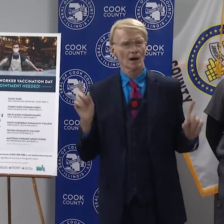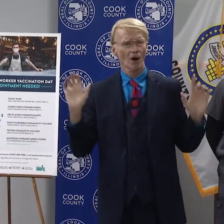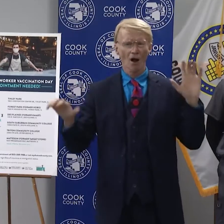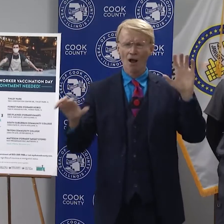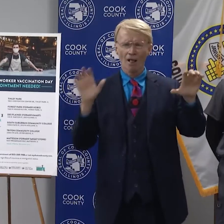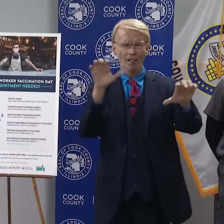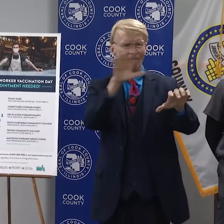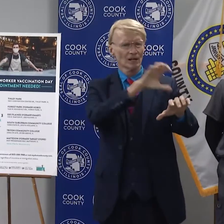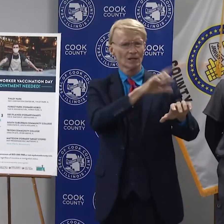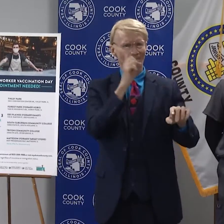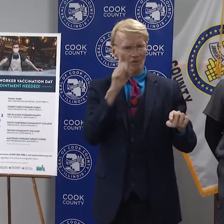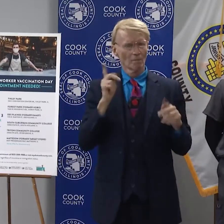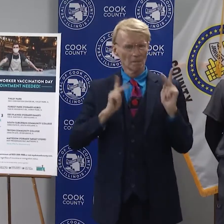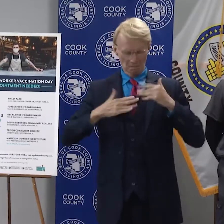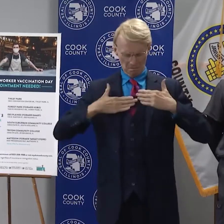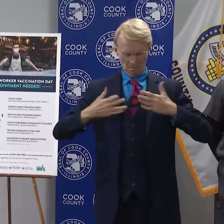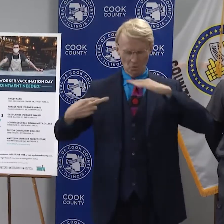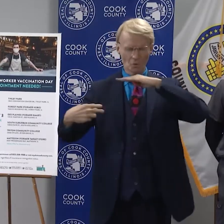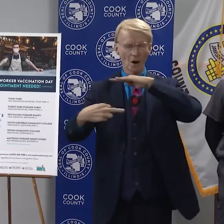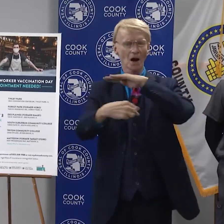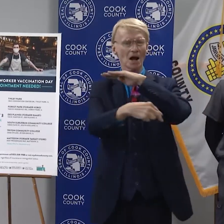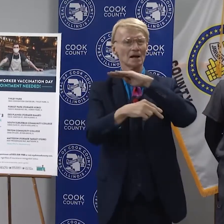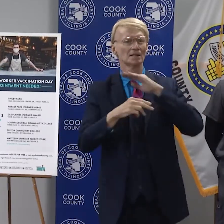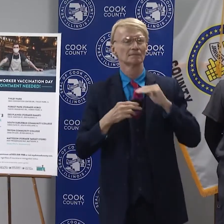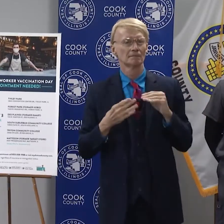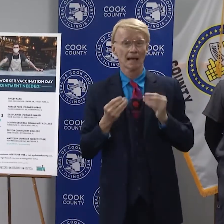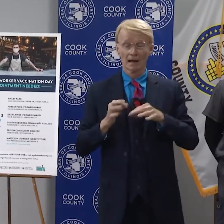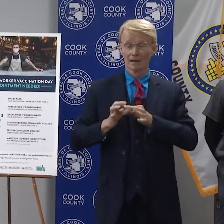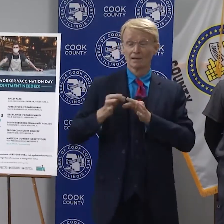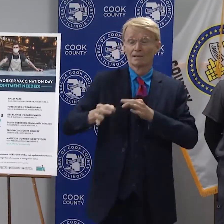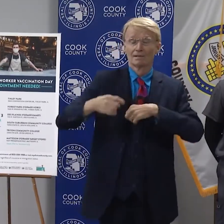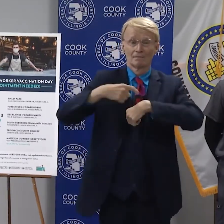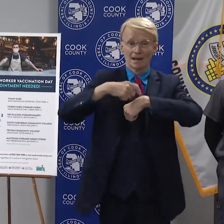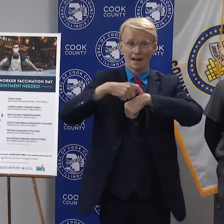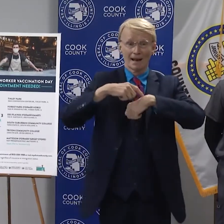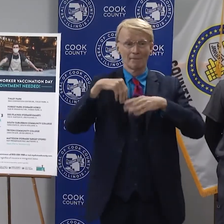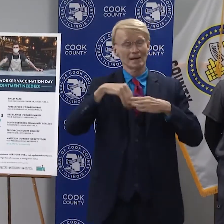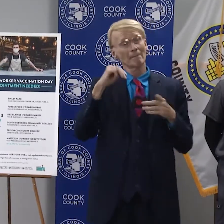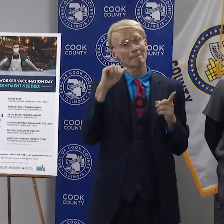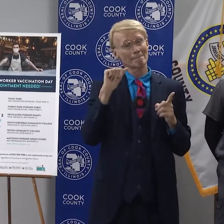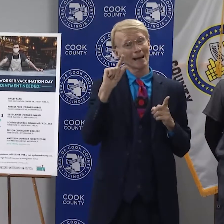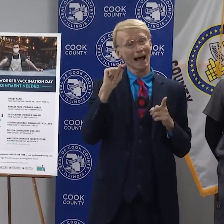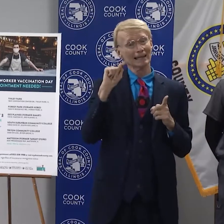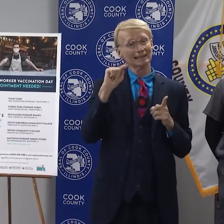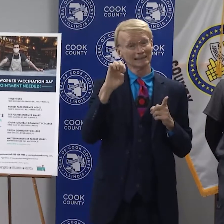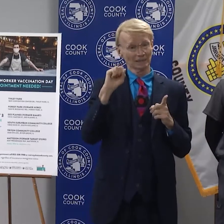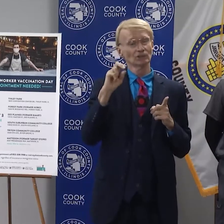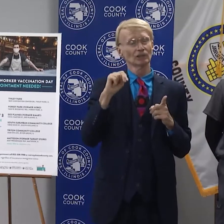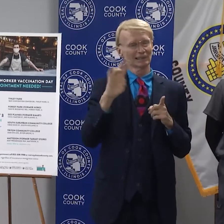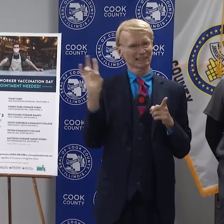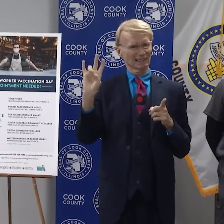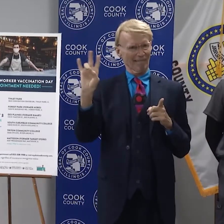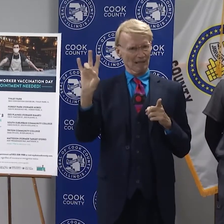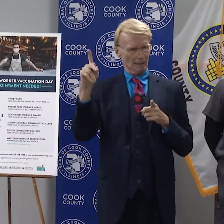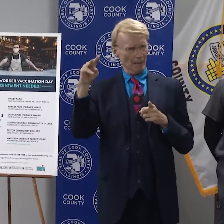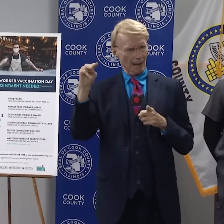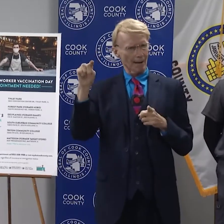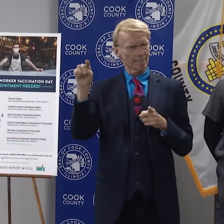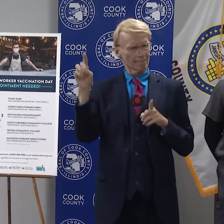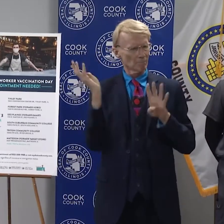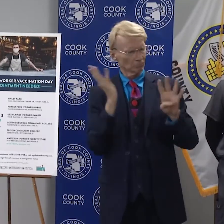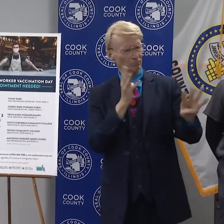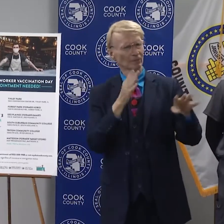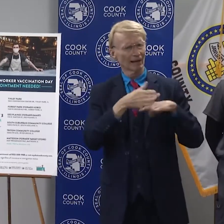sites to accommodate walk-ins and are offering later hours at our site in Matheson to 7 p.m. to give people a chance to